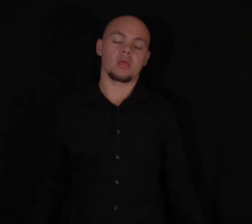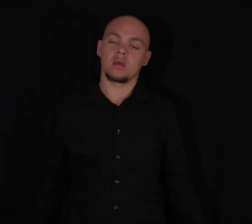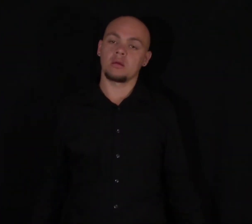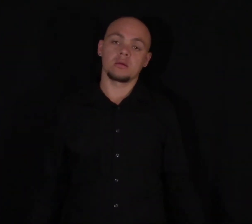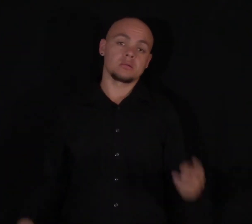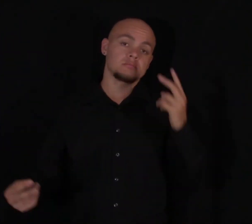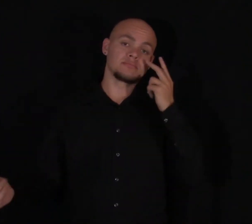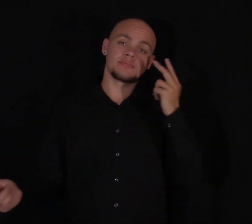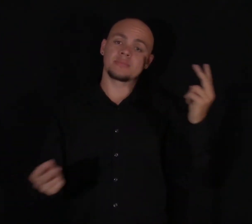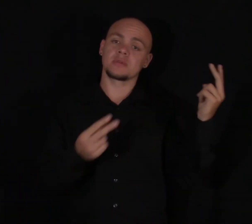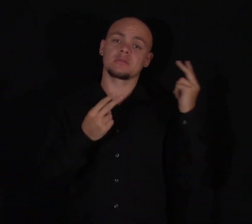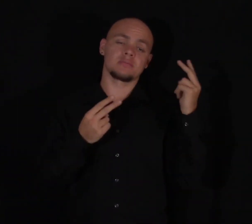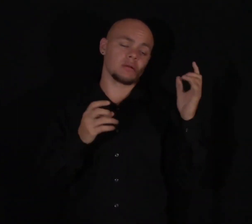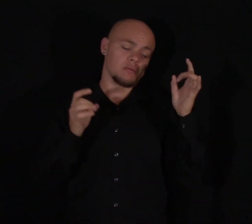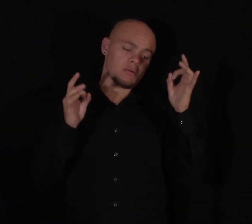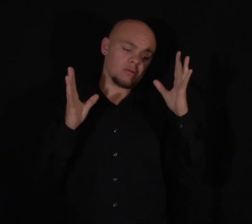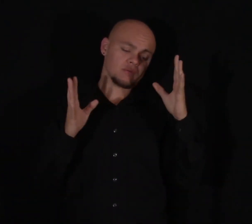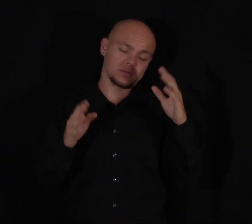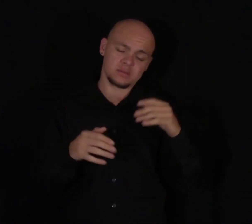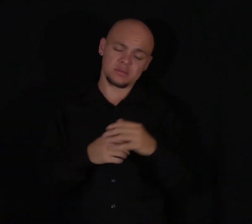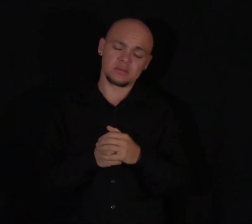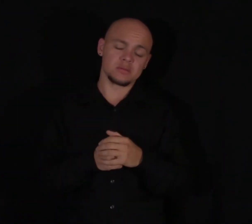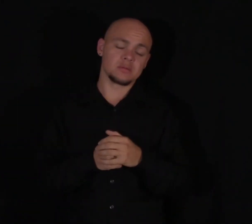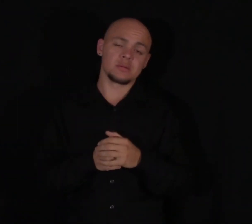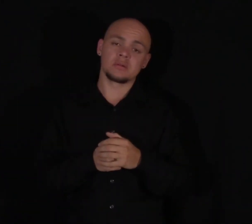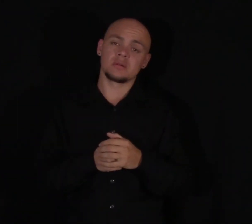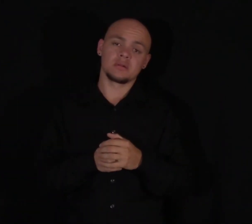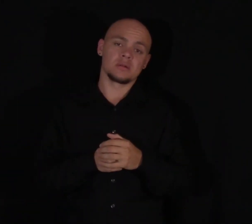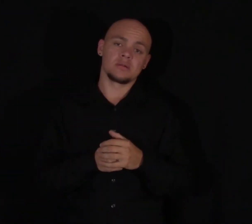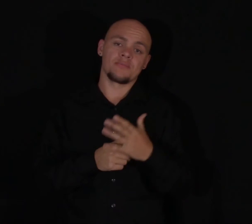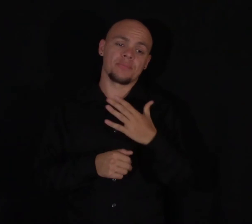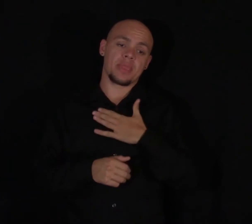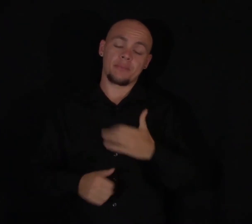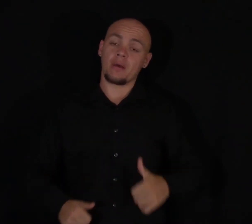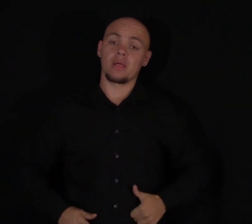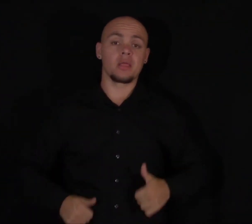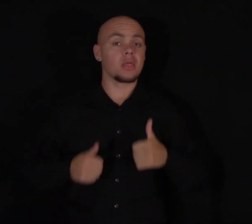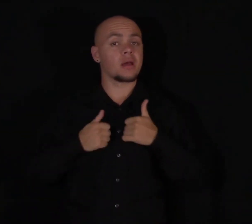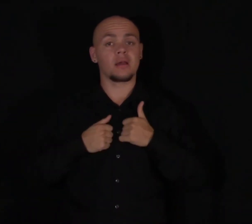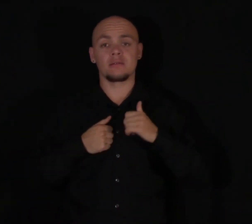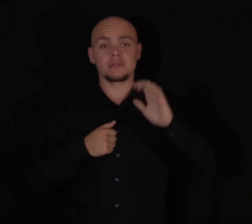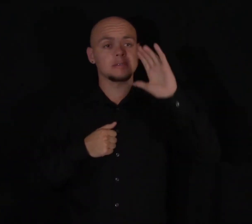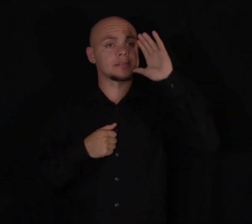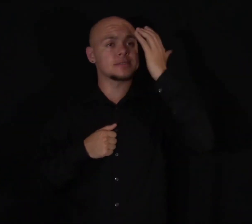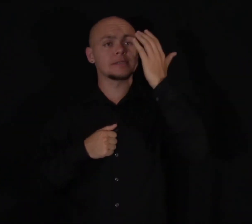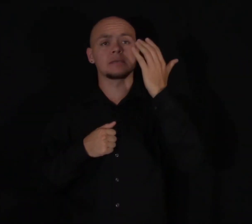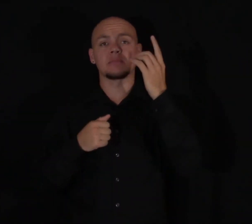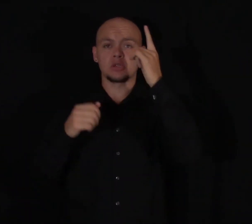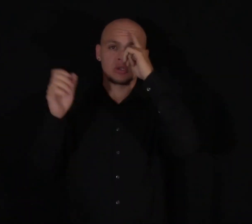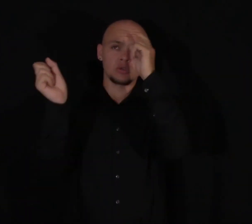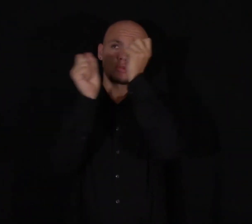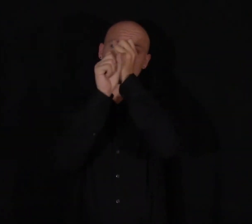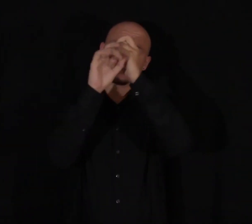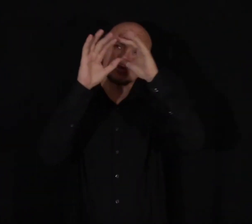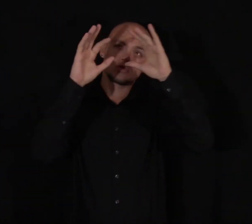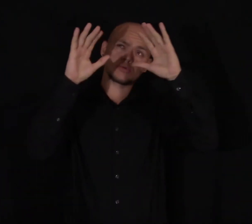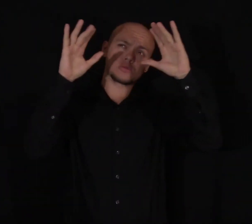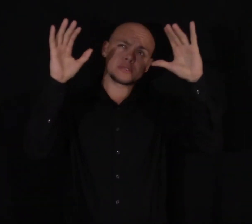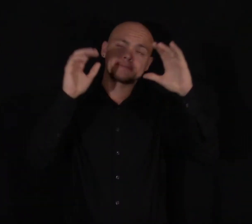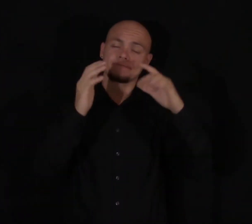passed. The whole series of my life appeared to me as a dream. I sometimes doubted if